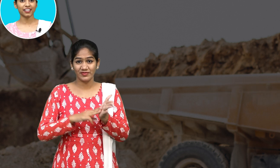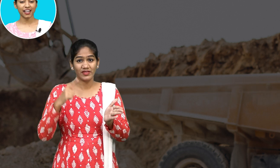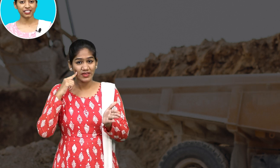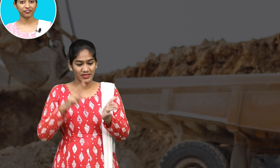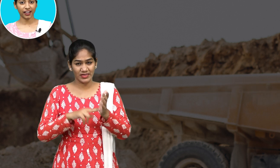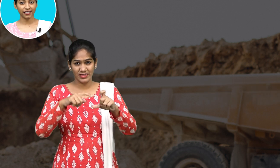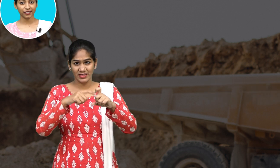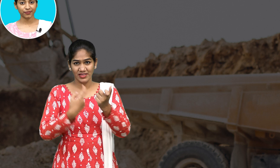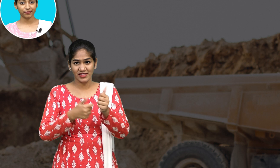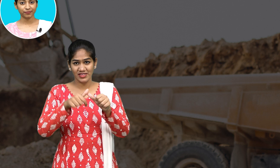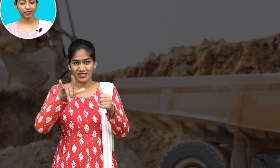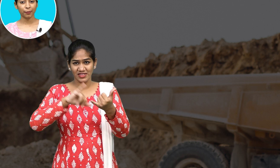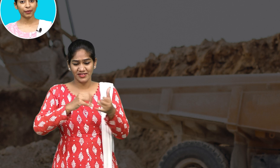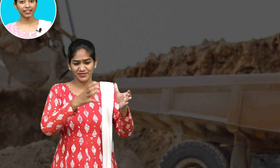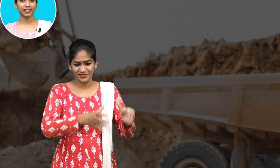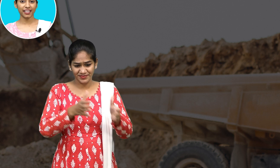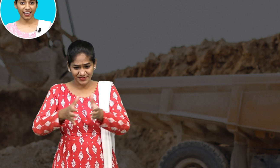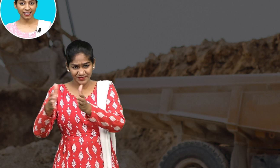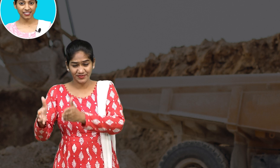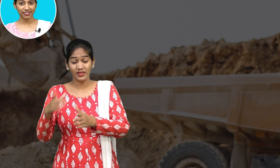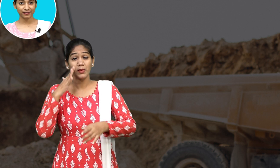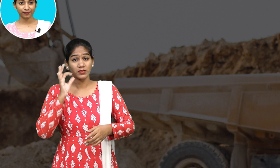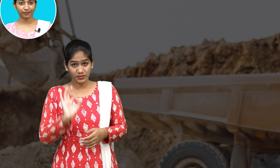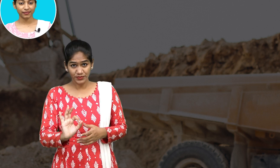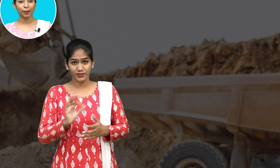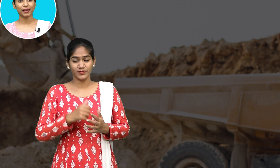minerals are classified mainly as